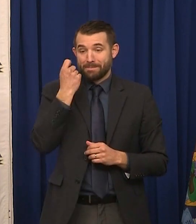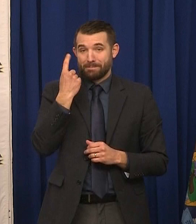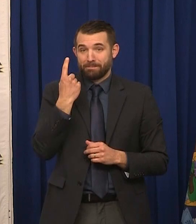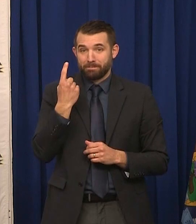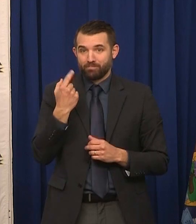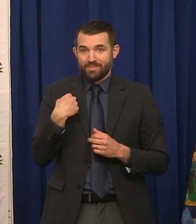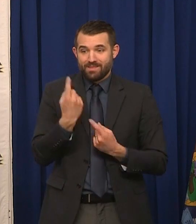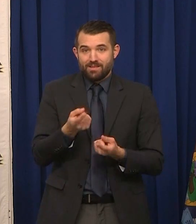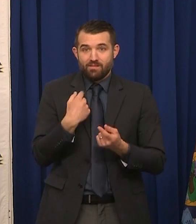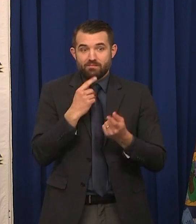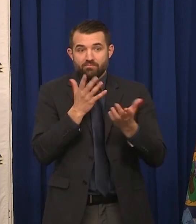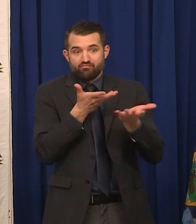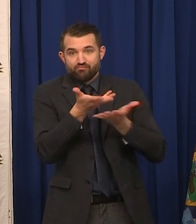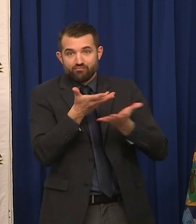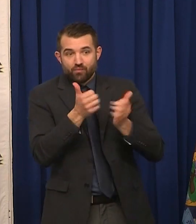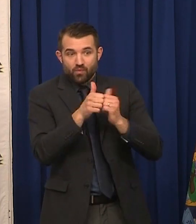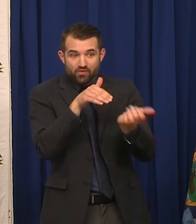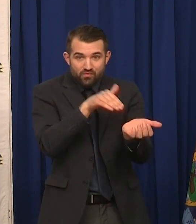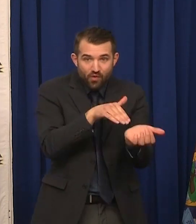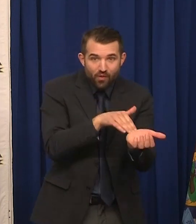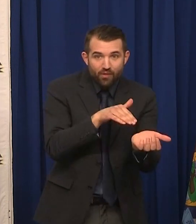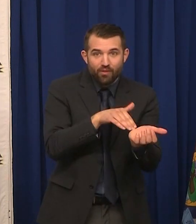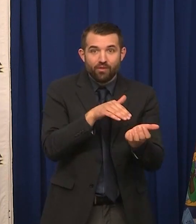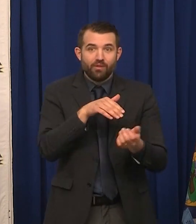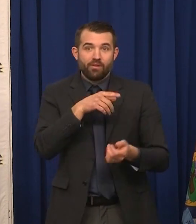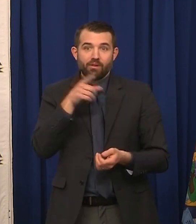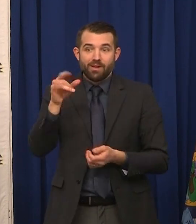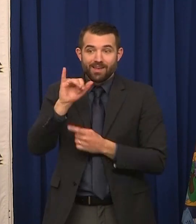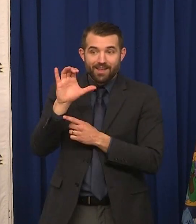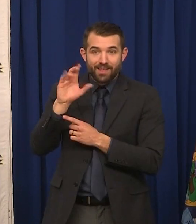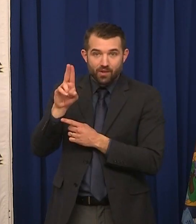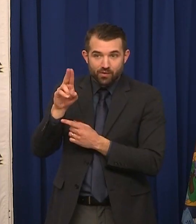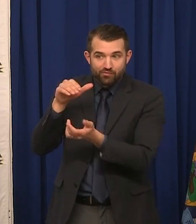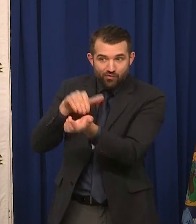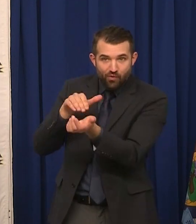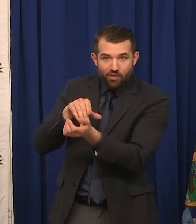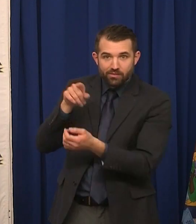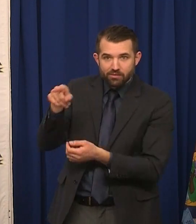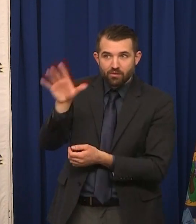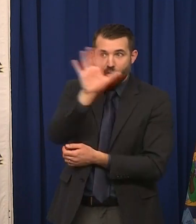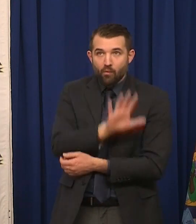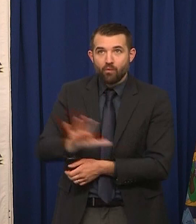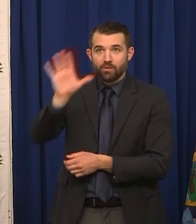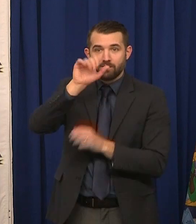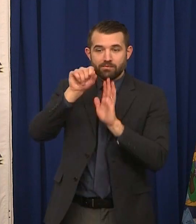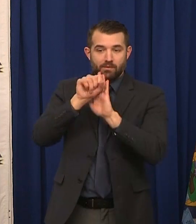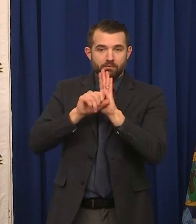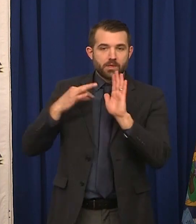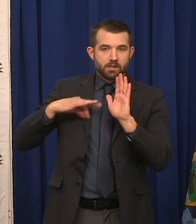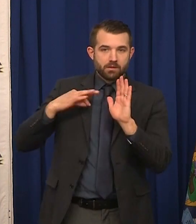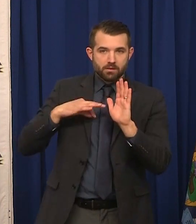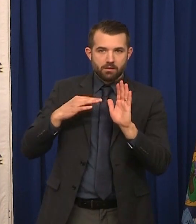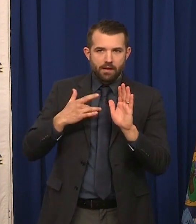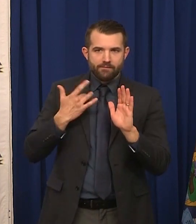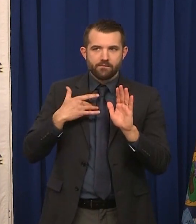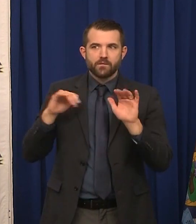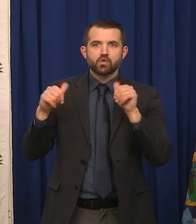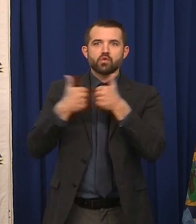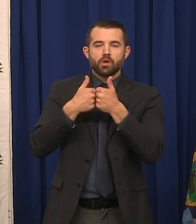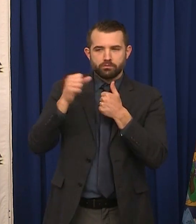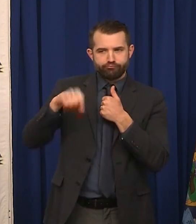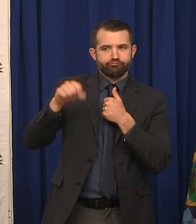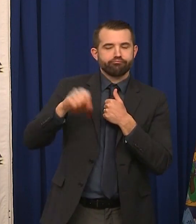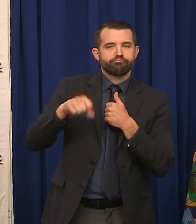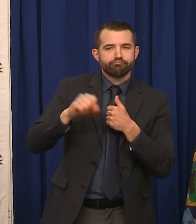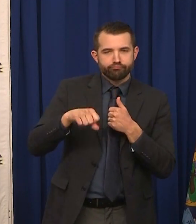care physicians across the state, it's a challenge. They are, of course, facing challenges on